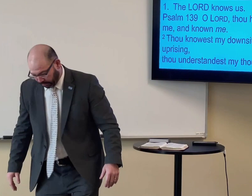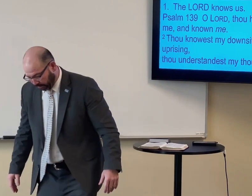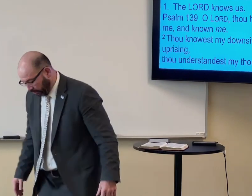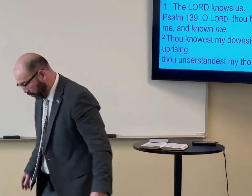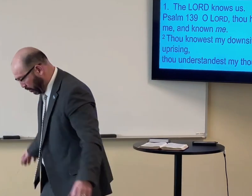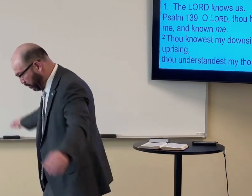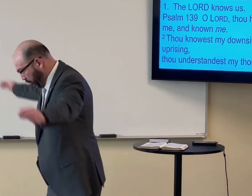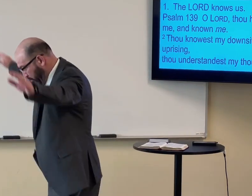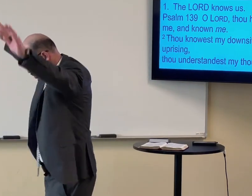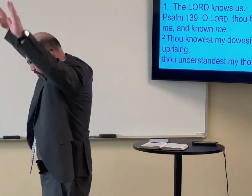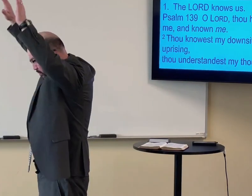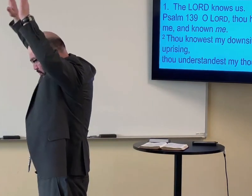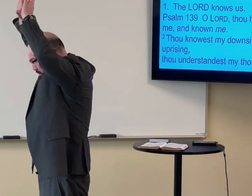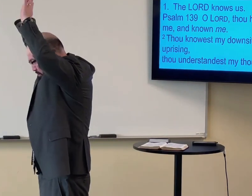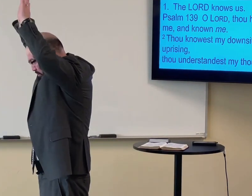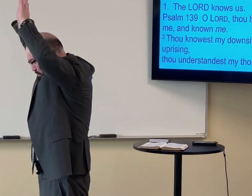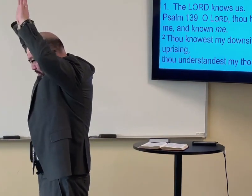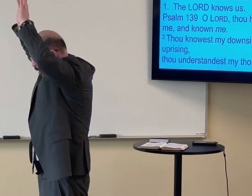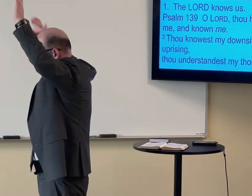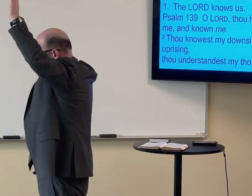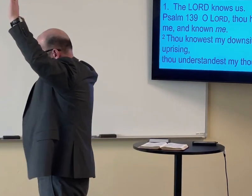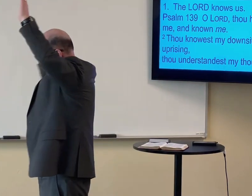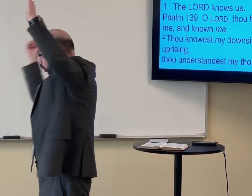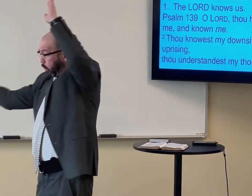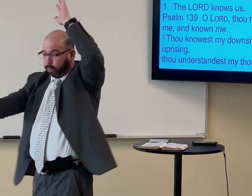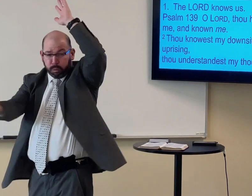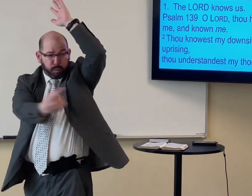through, and they put your hands over your head, and